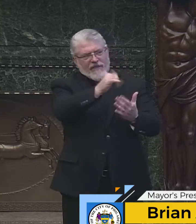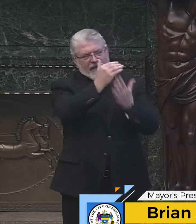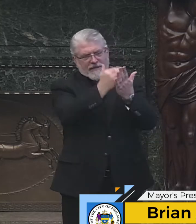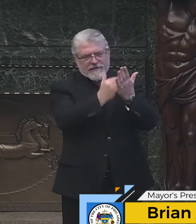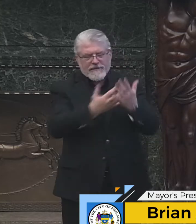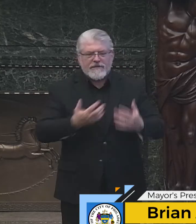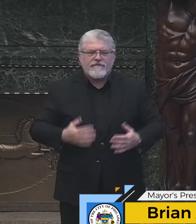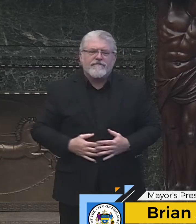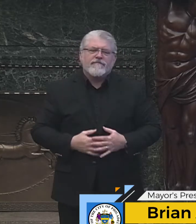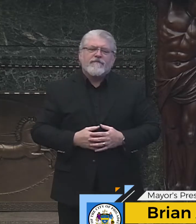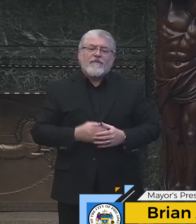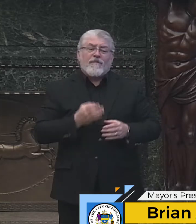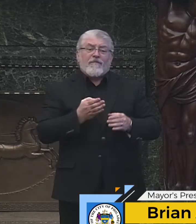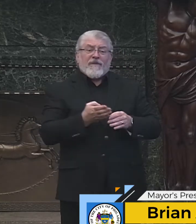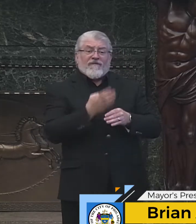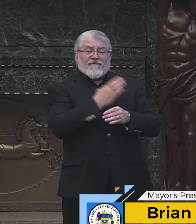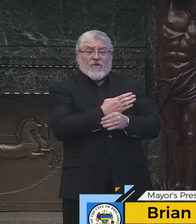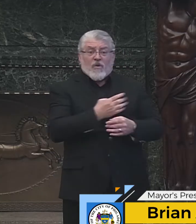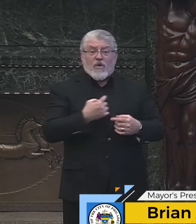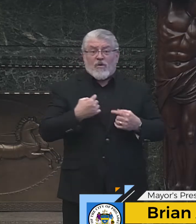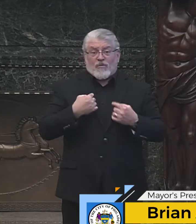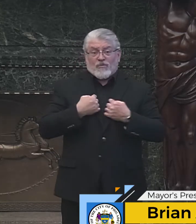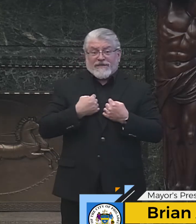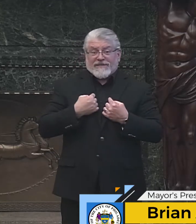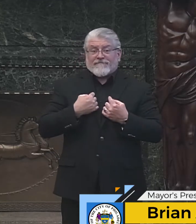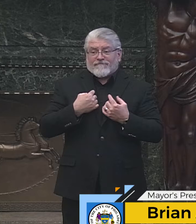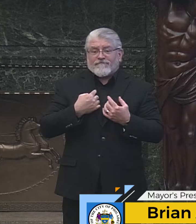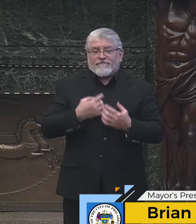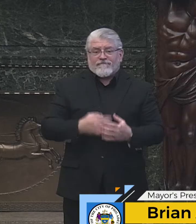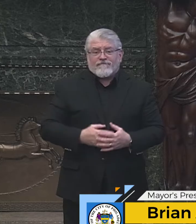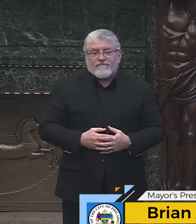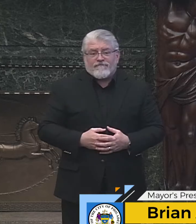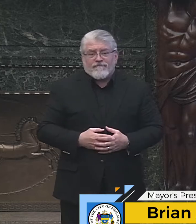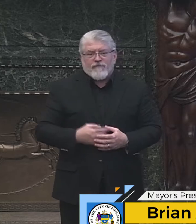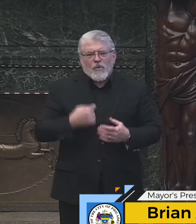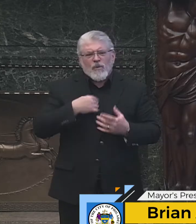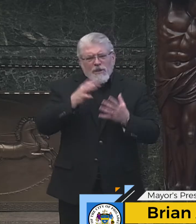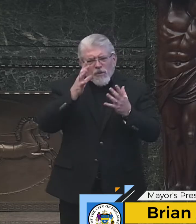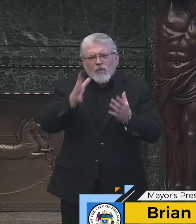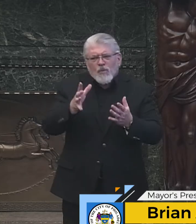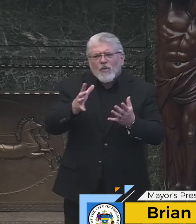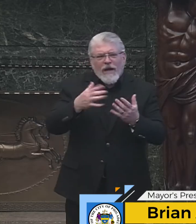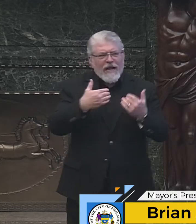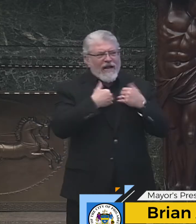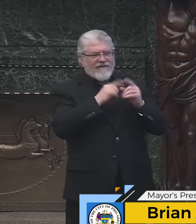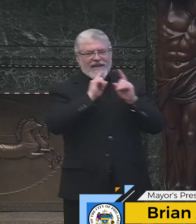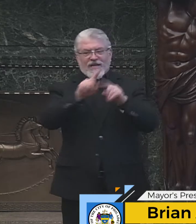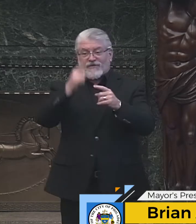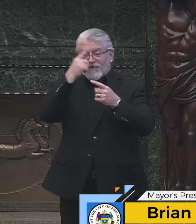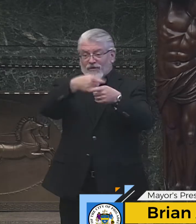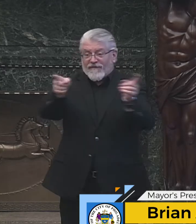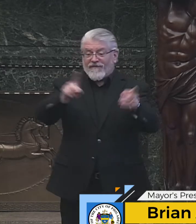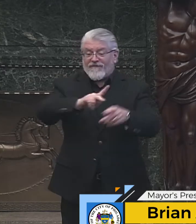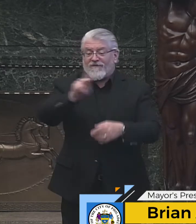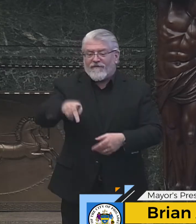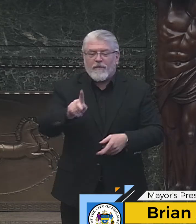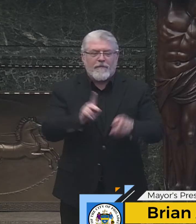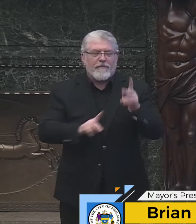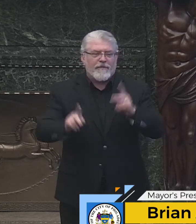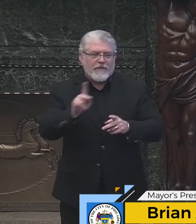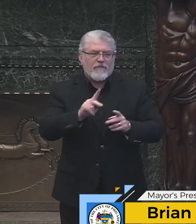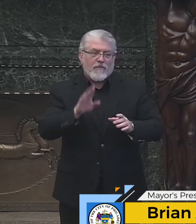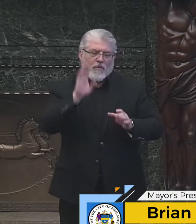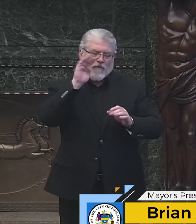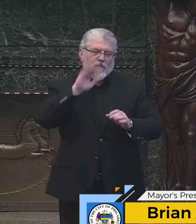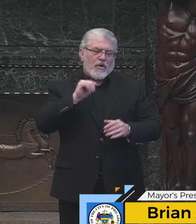additional time for construction that is in progress for them to make sites secure. All construction must stop by